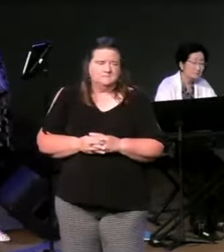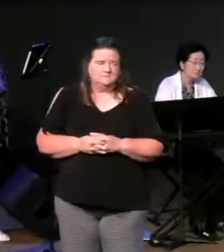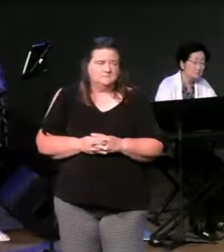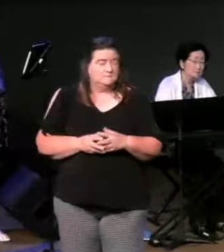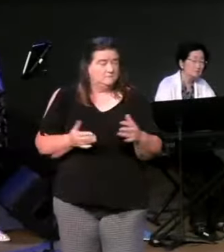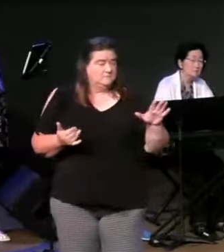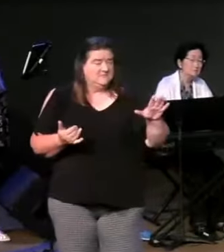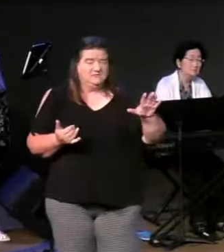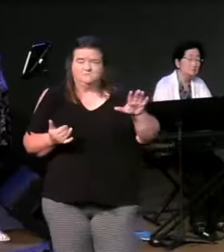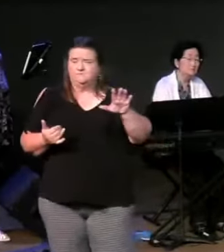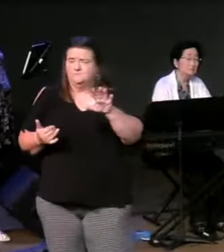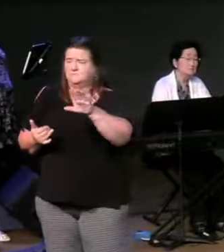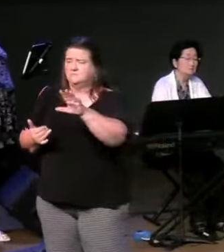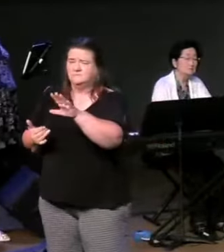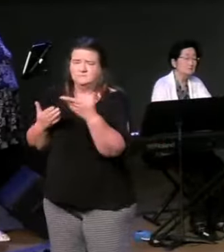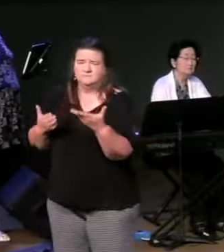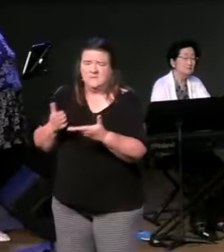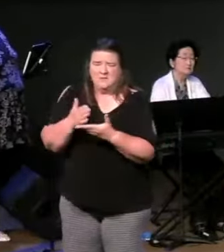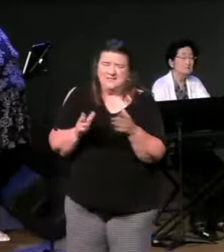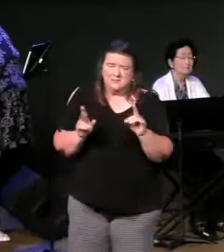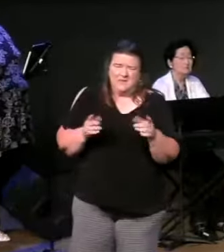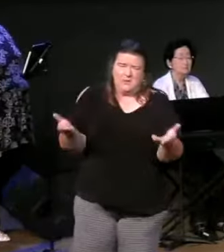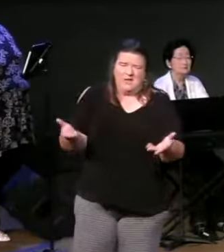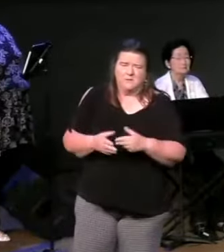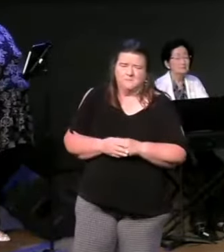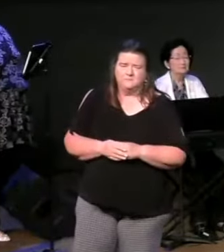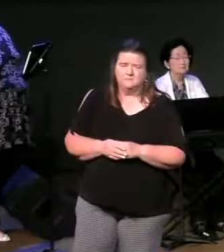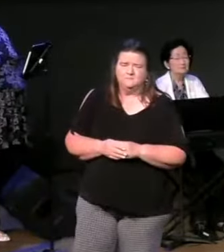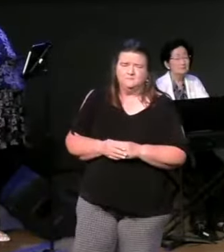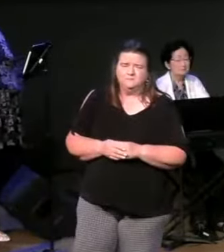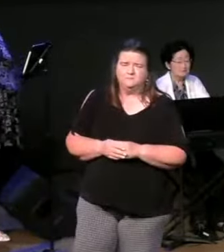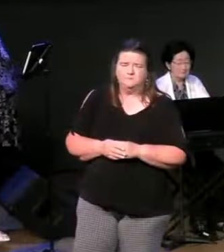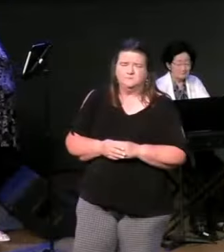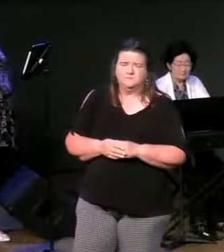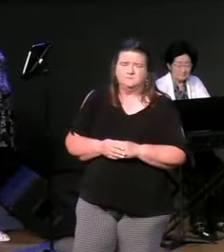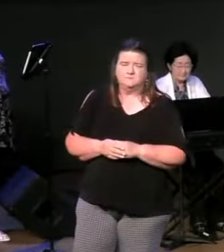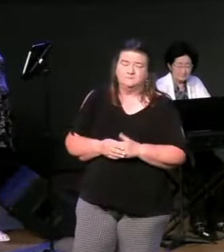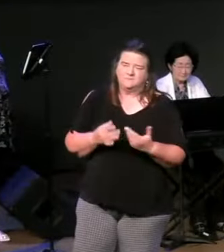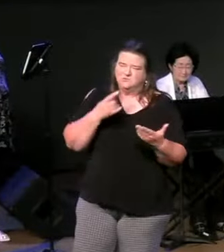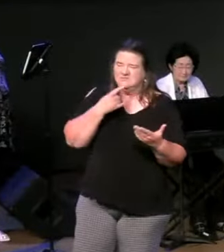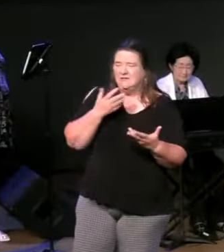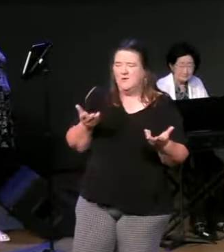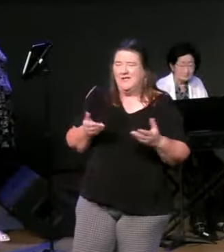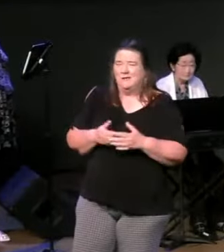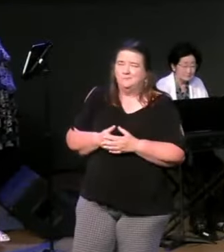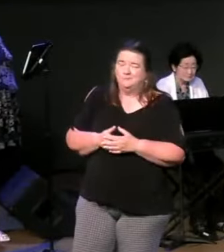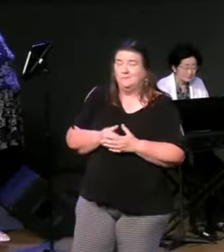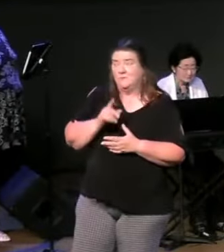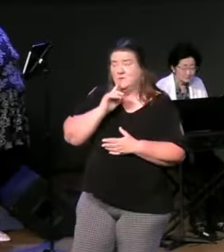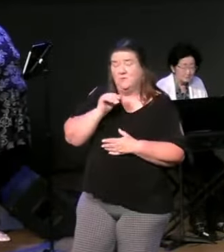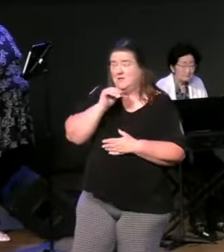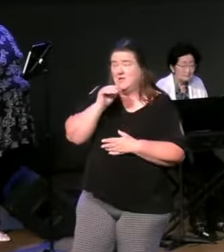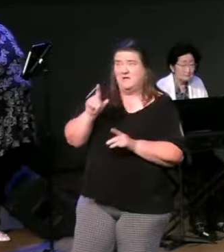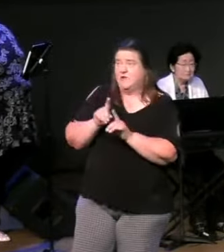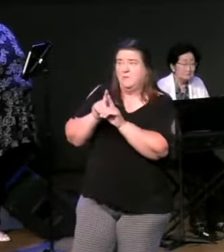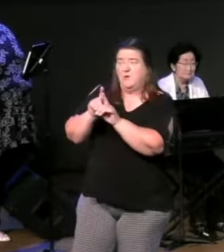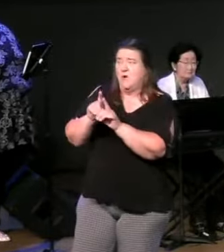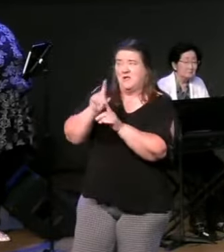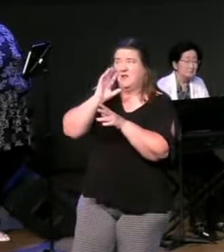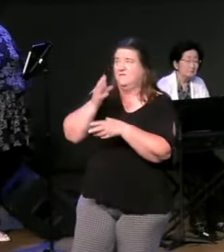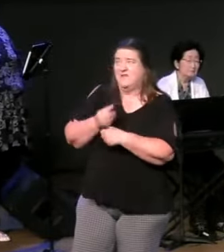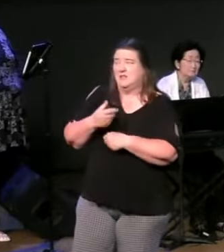Now, maybe there's some people here who would say, I haven't been walking in faith.